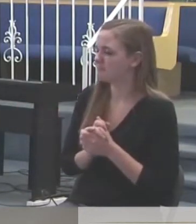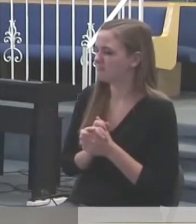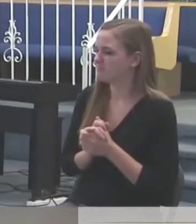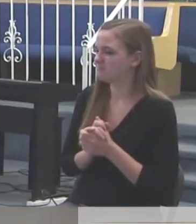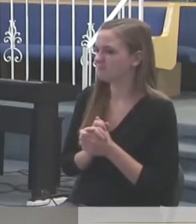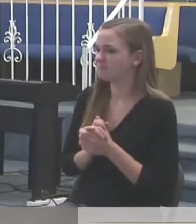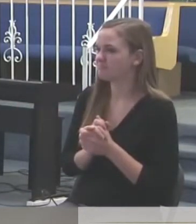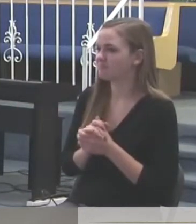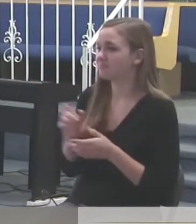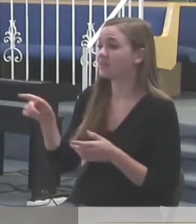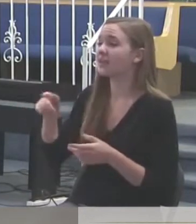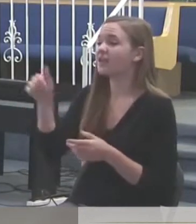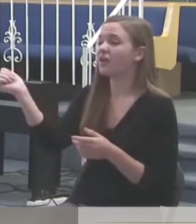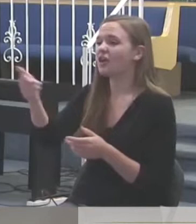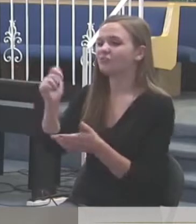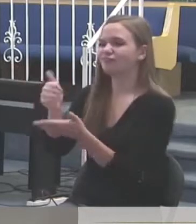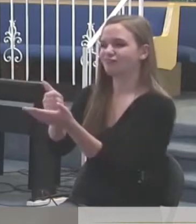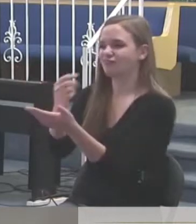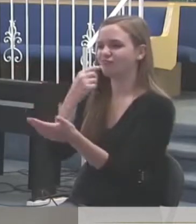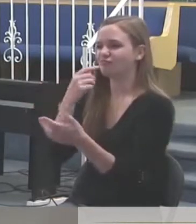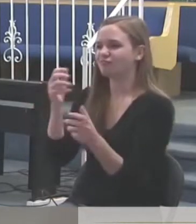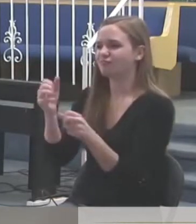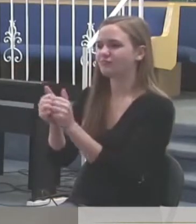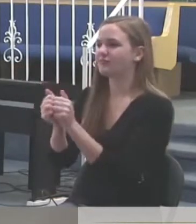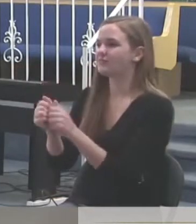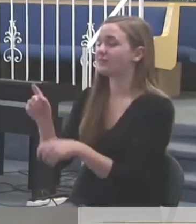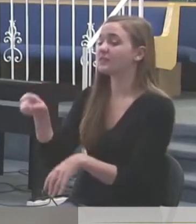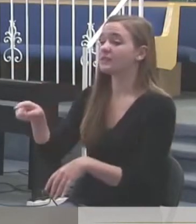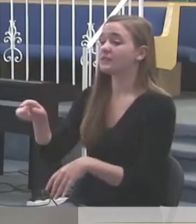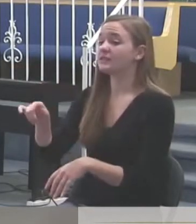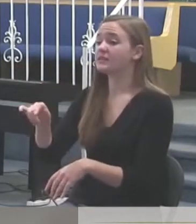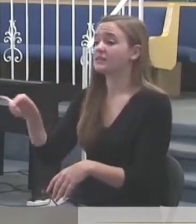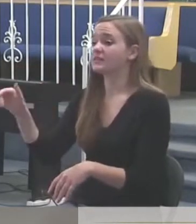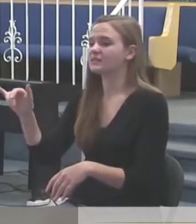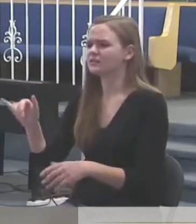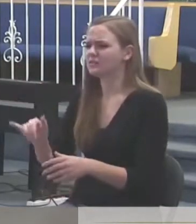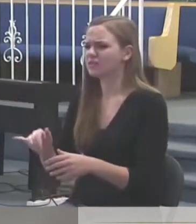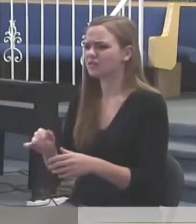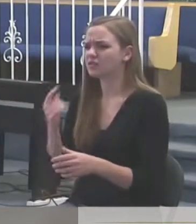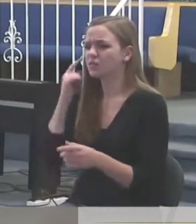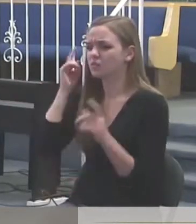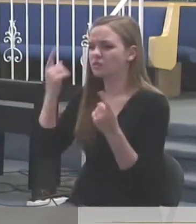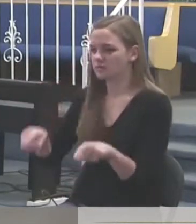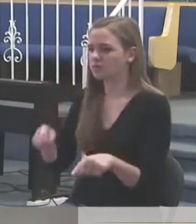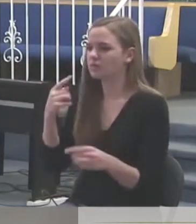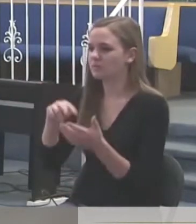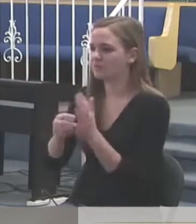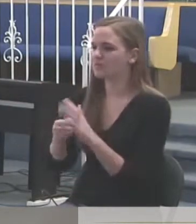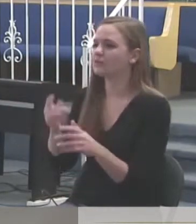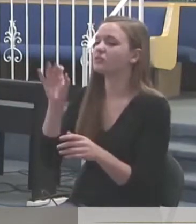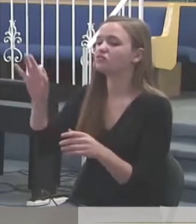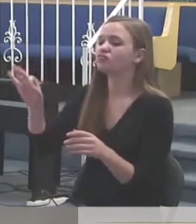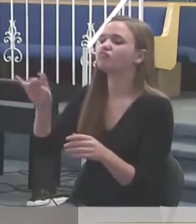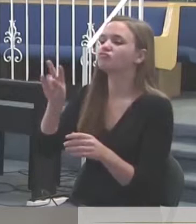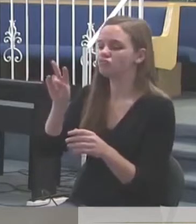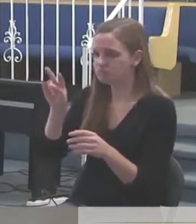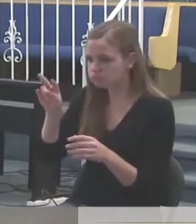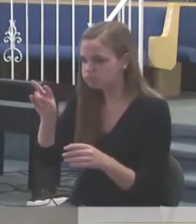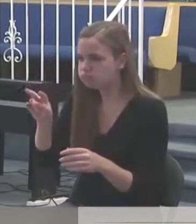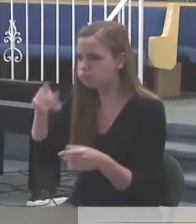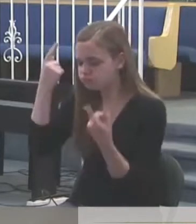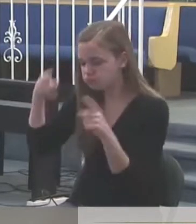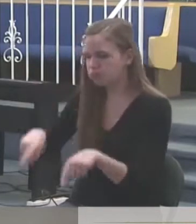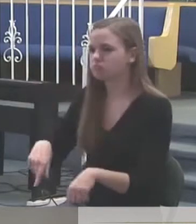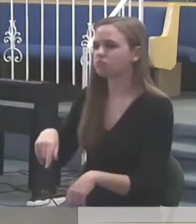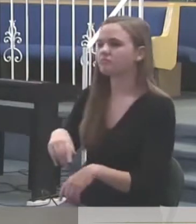Let everybody say amen. Amen. Okay, now that means you're obliged to it, what I just preached. Yes. Amen. You agree with me. Yes.